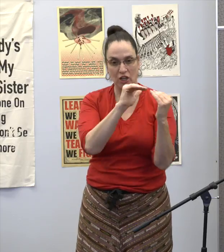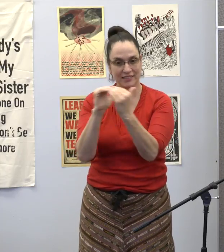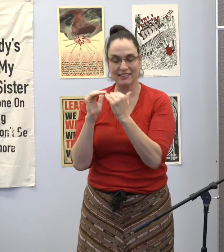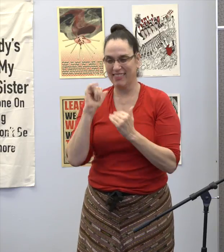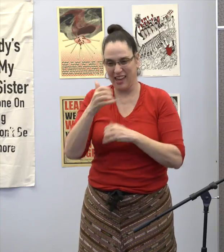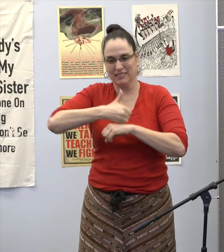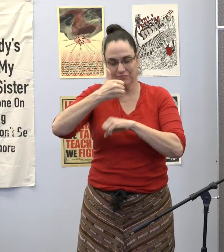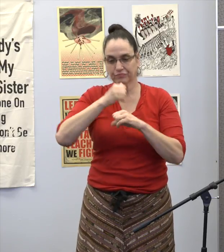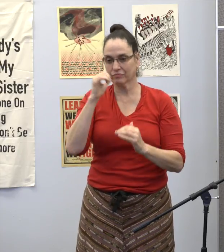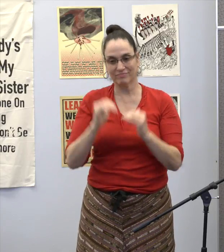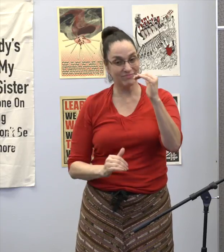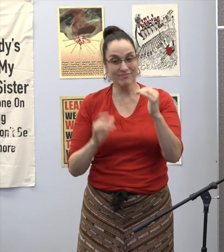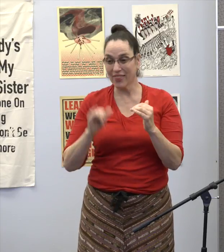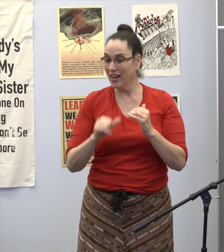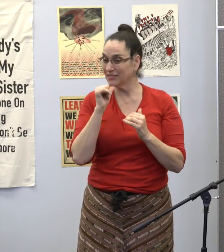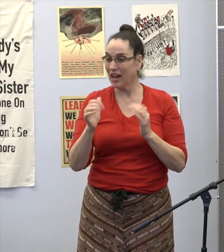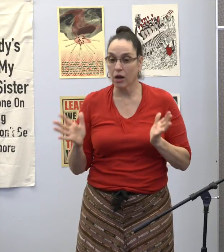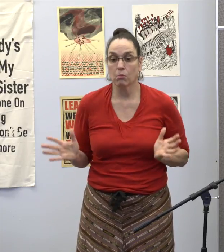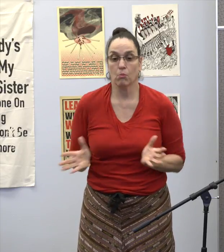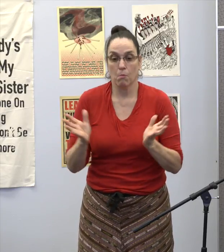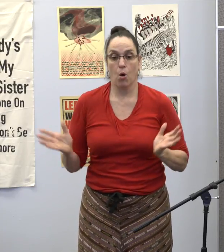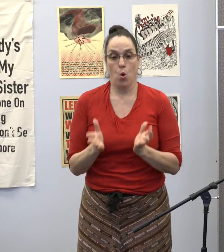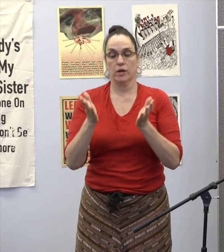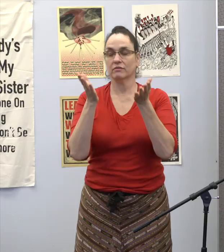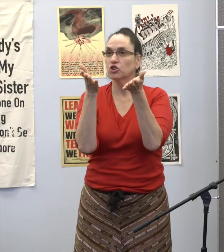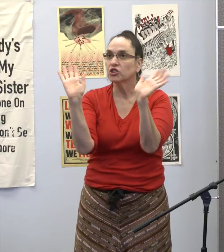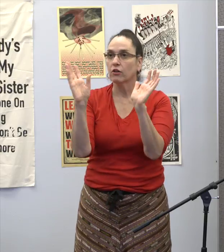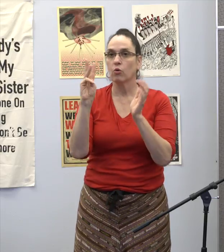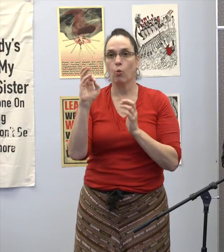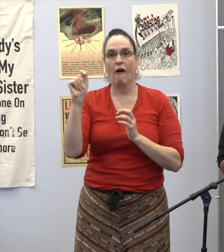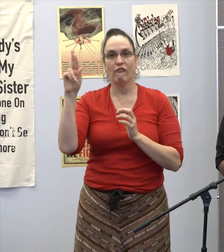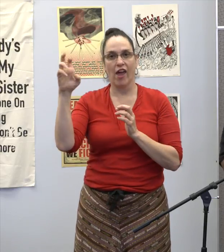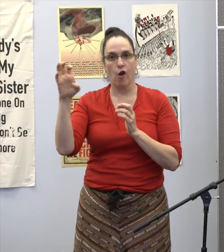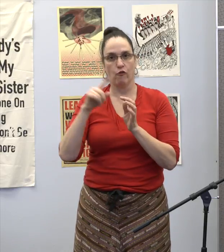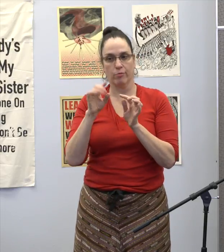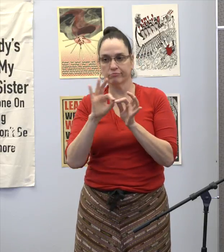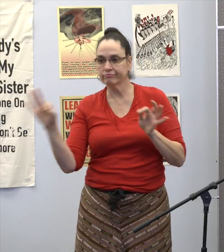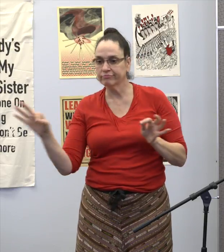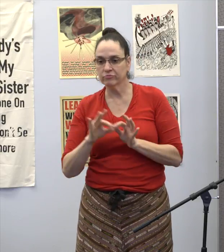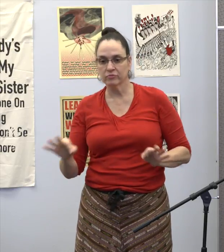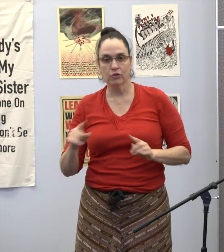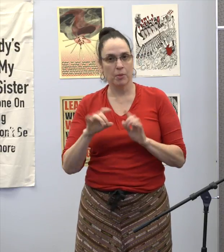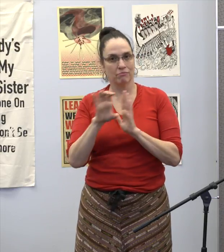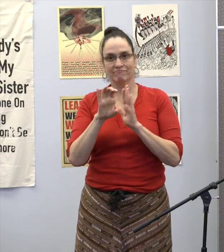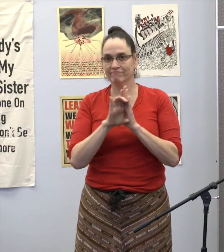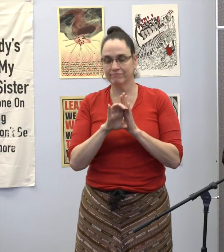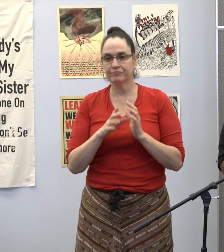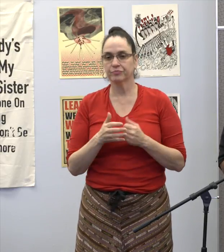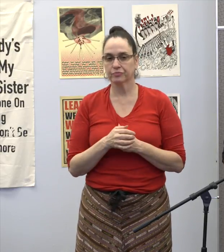it surely is not promoting the general welfare. And so, whether